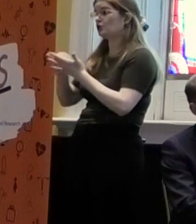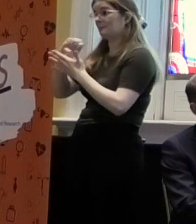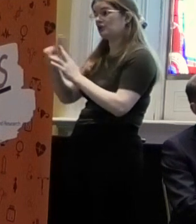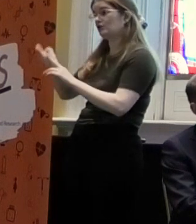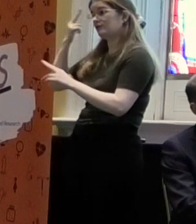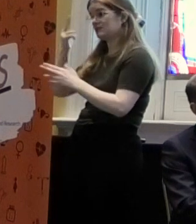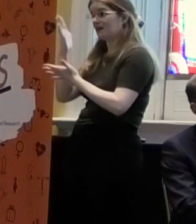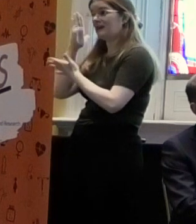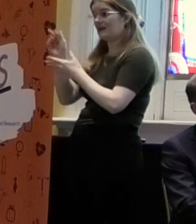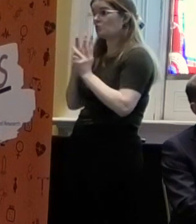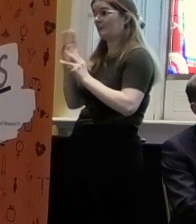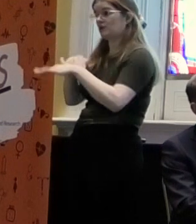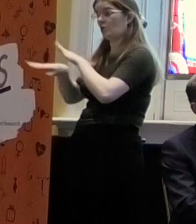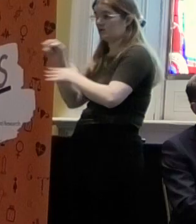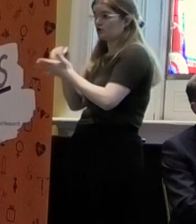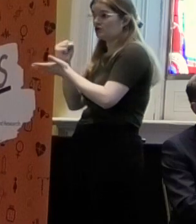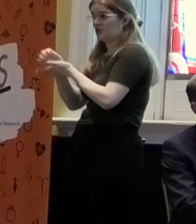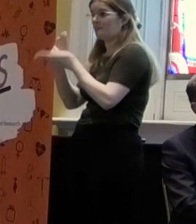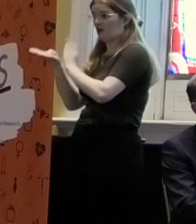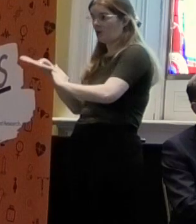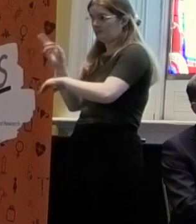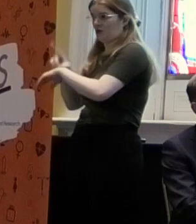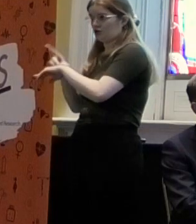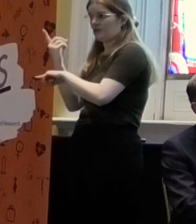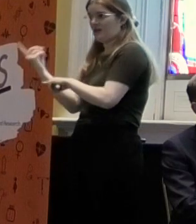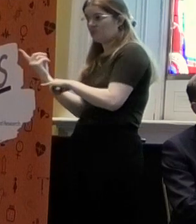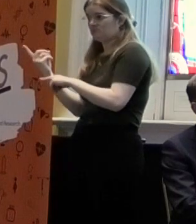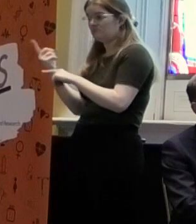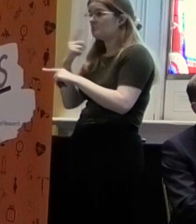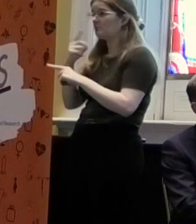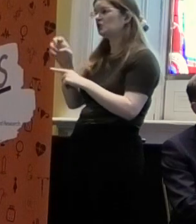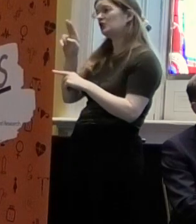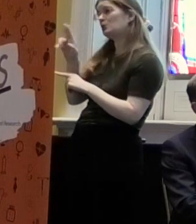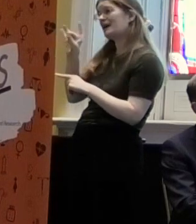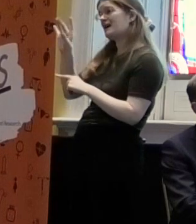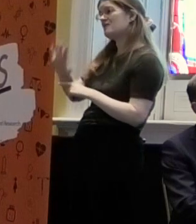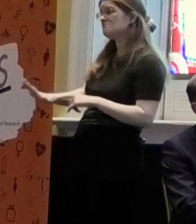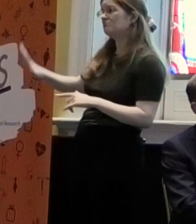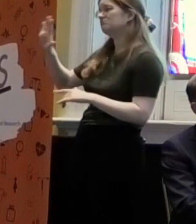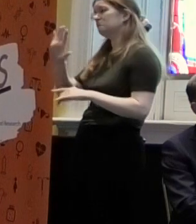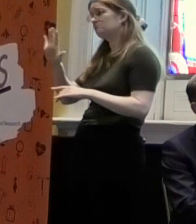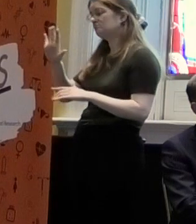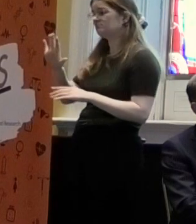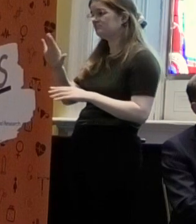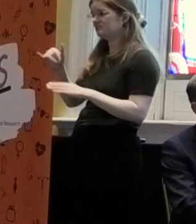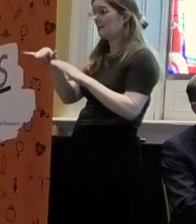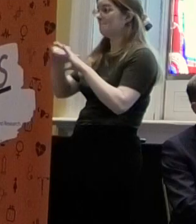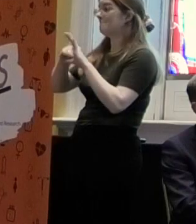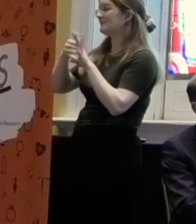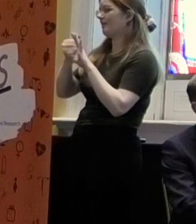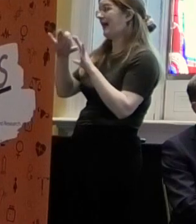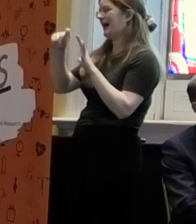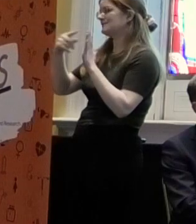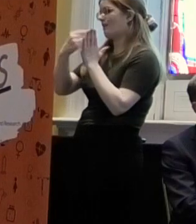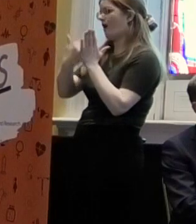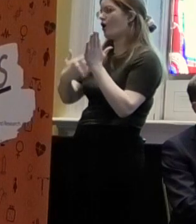to study medicine. Zurich, a lot of the early female doctors go there. But in the British Isles, the Medical Act